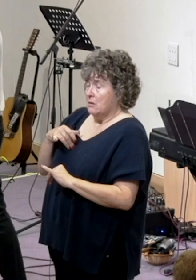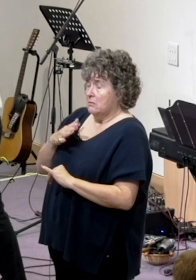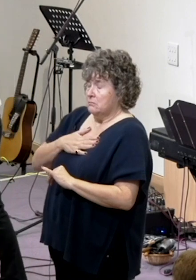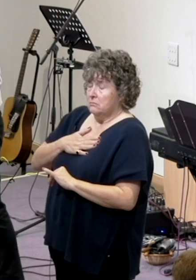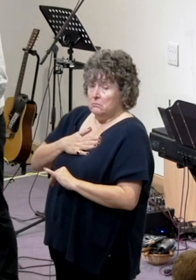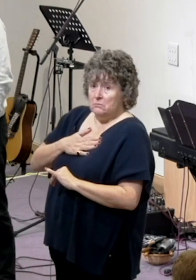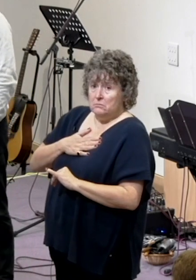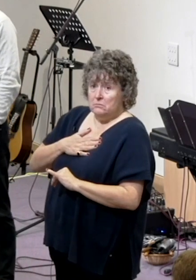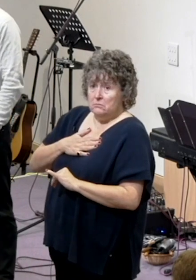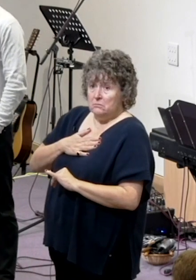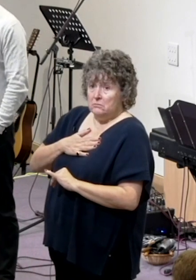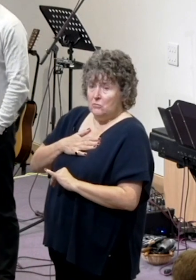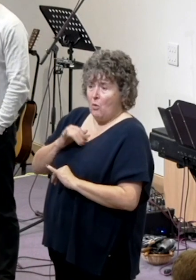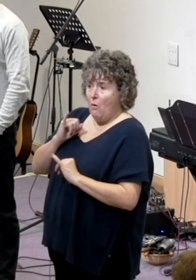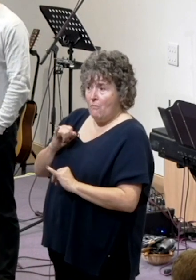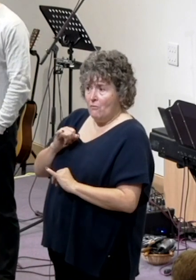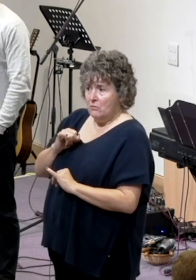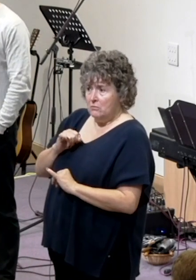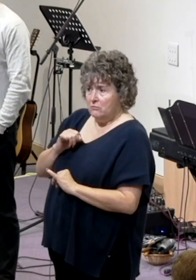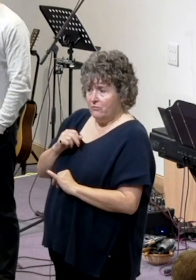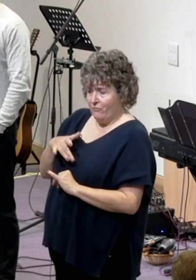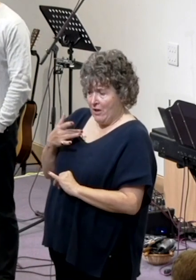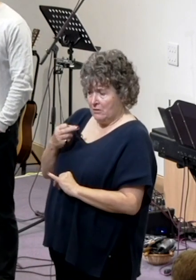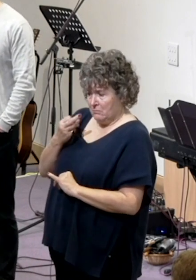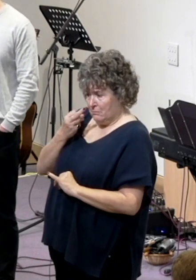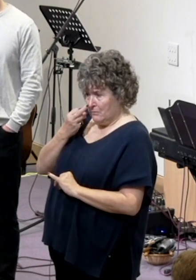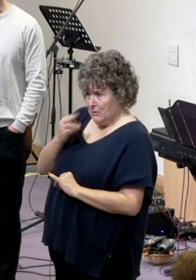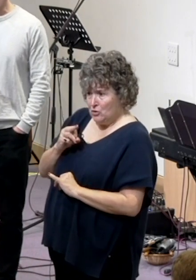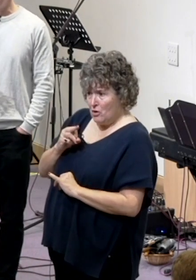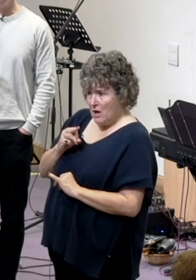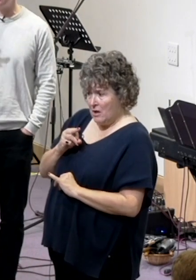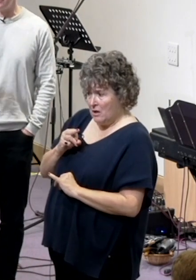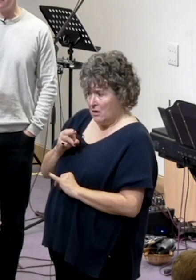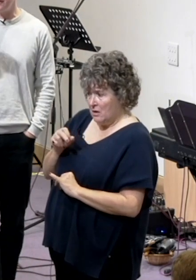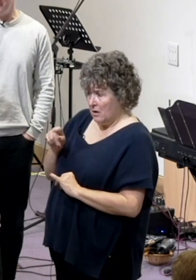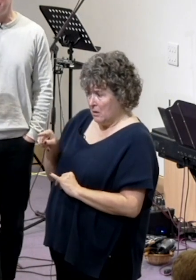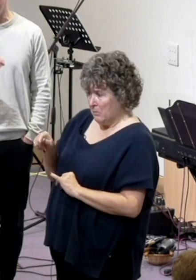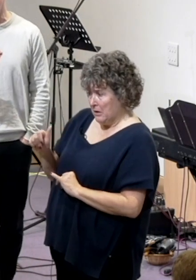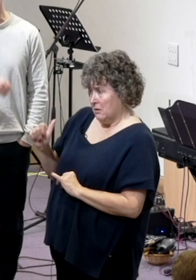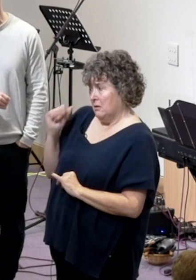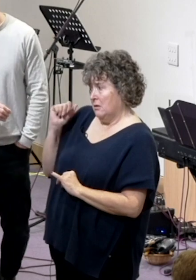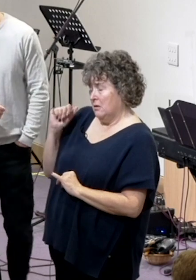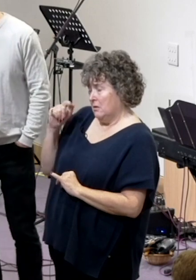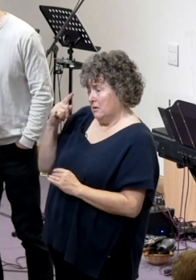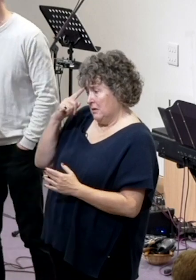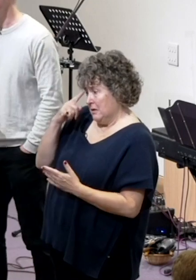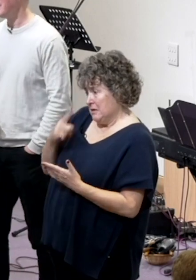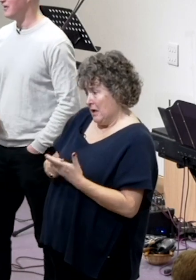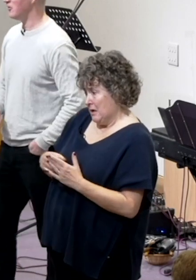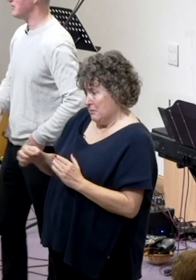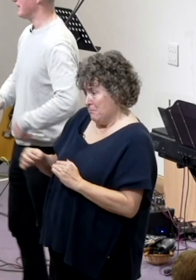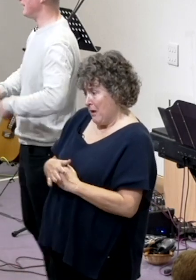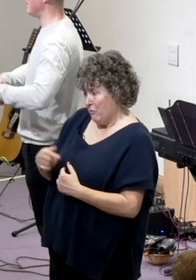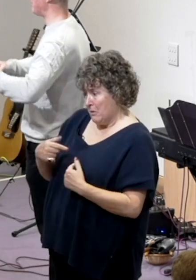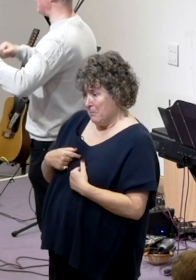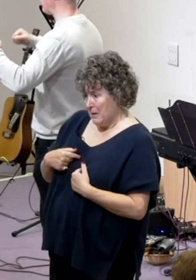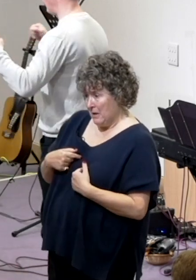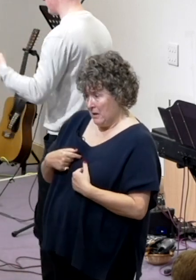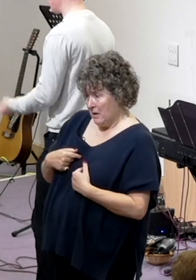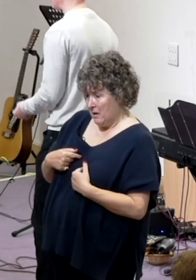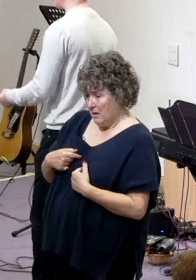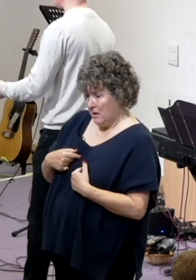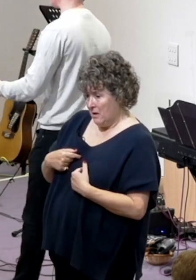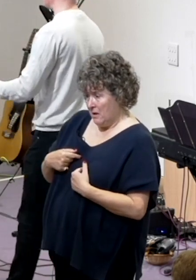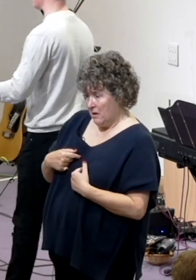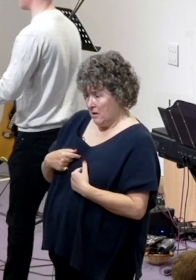that was the ultimate betrayal. This is the woman who just committed to marry him, who he had been given